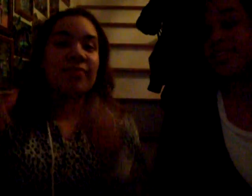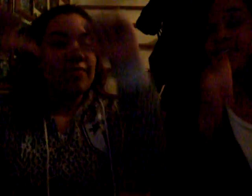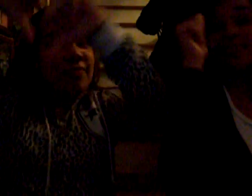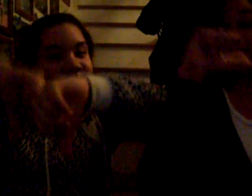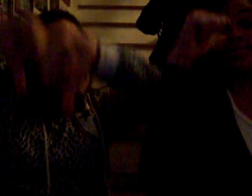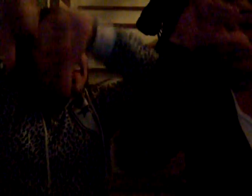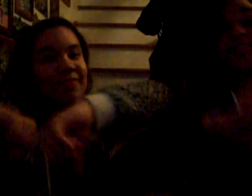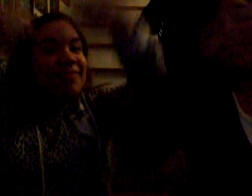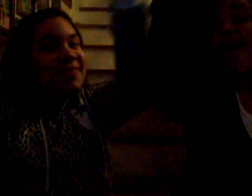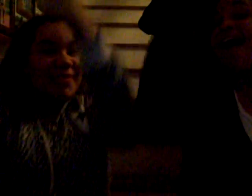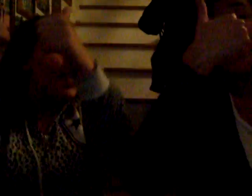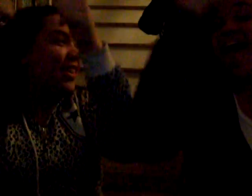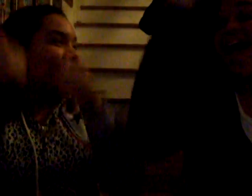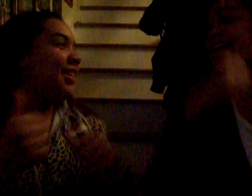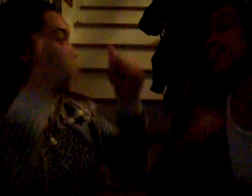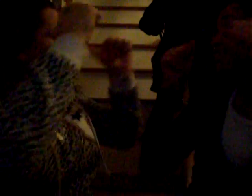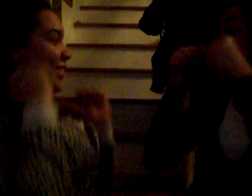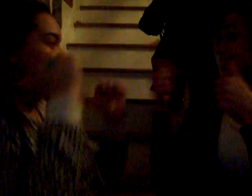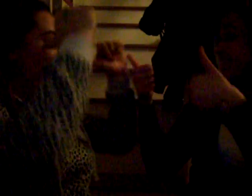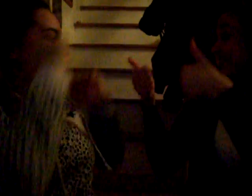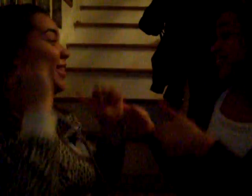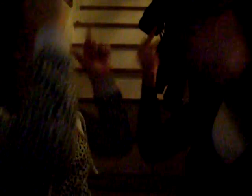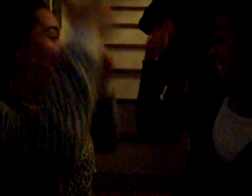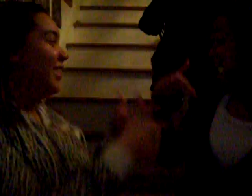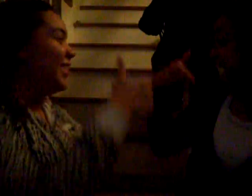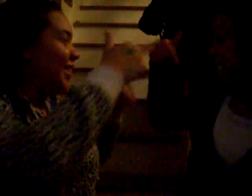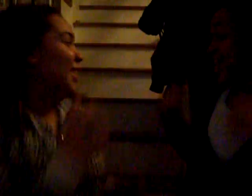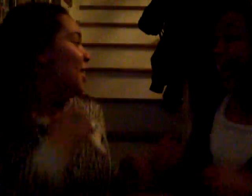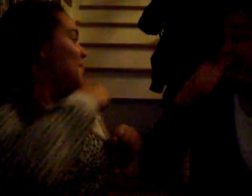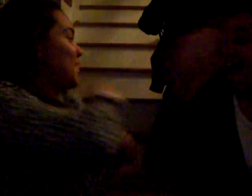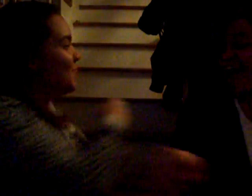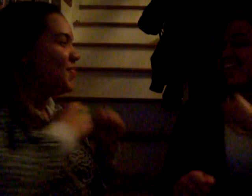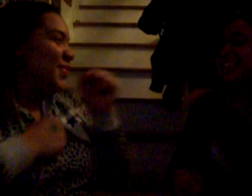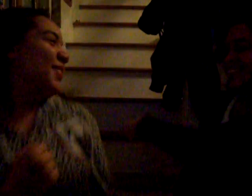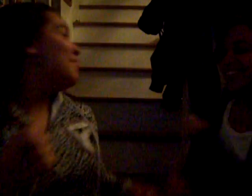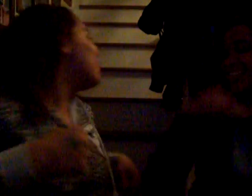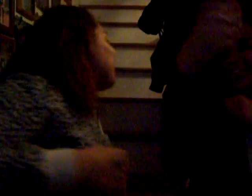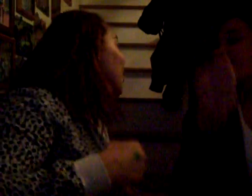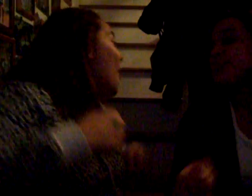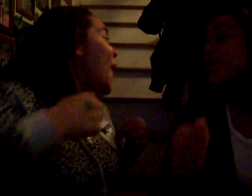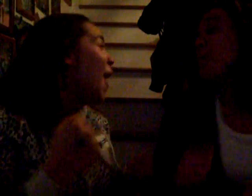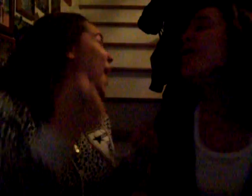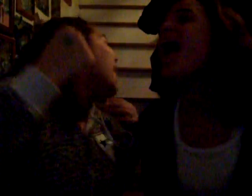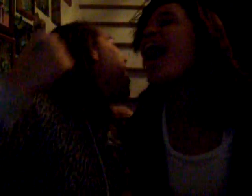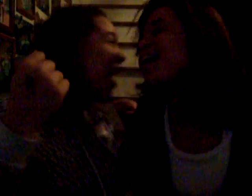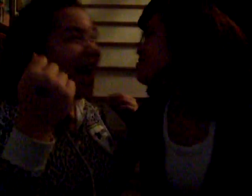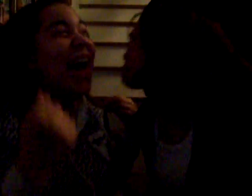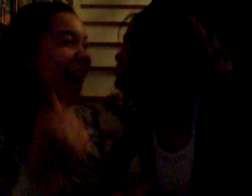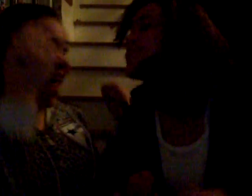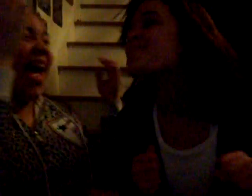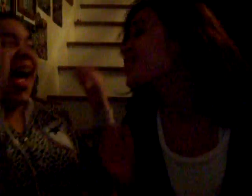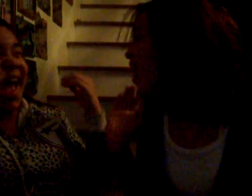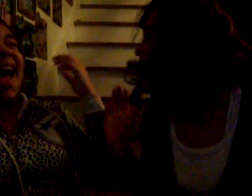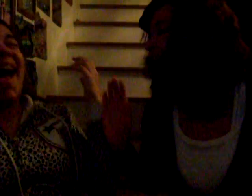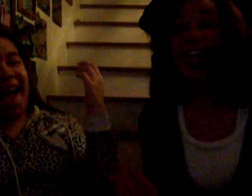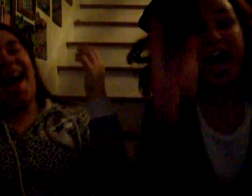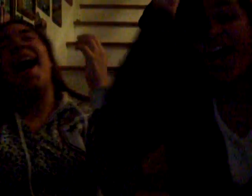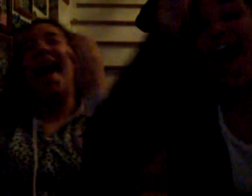You're wrong when it's white It's black and it's white We fight, we break love Yes, we make love Your